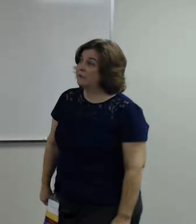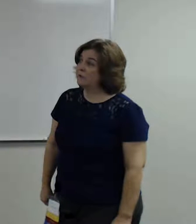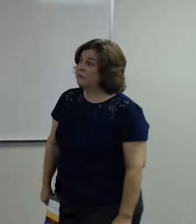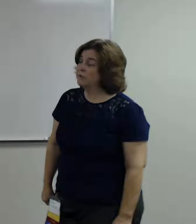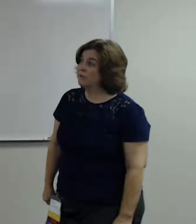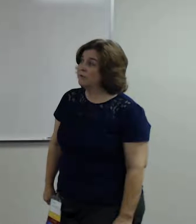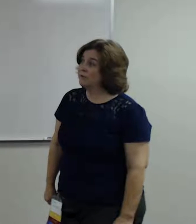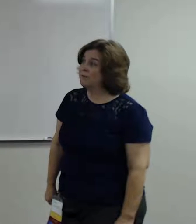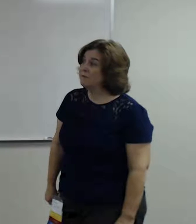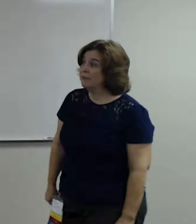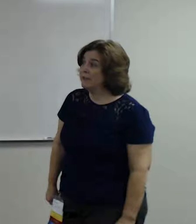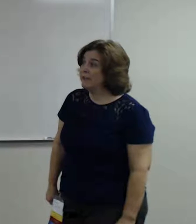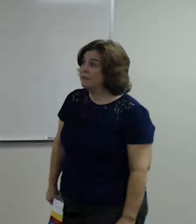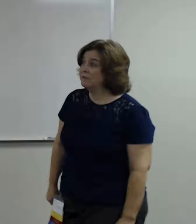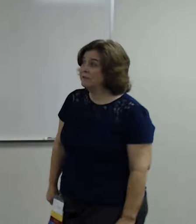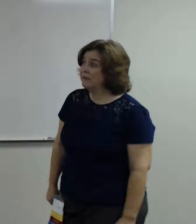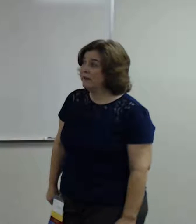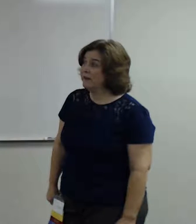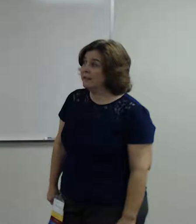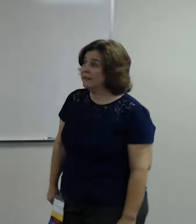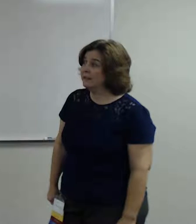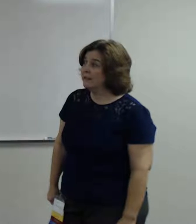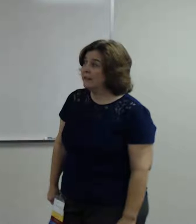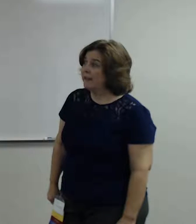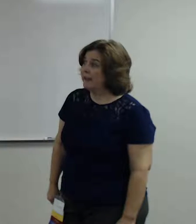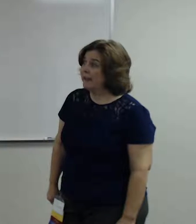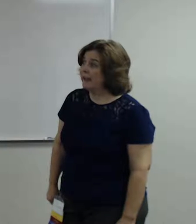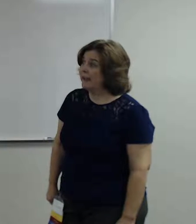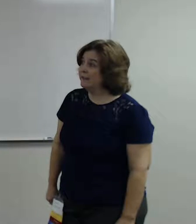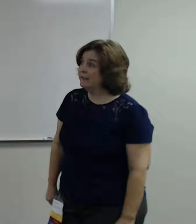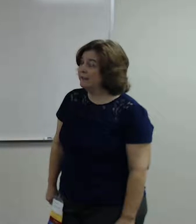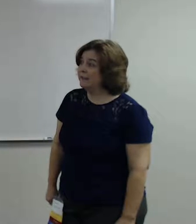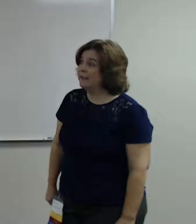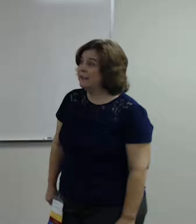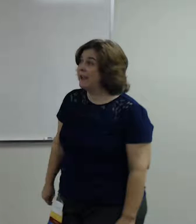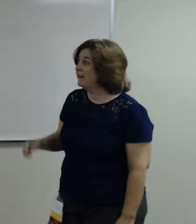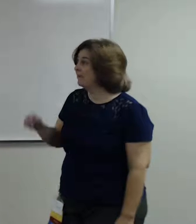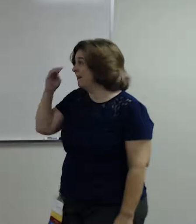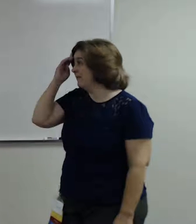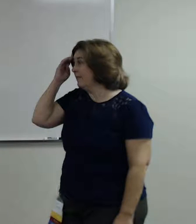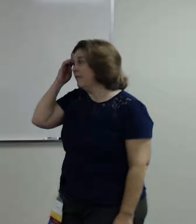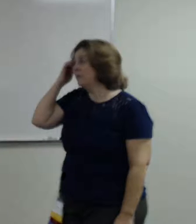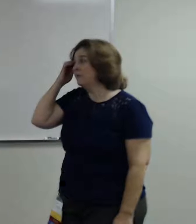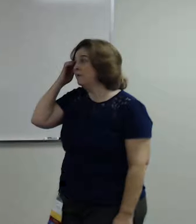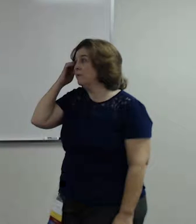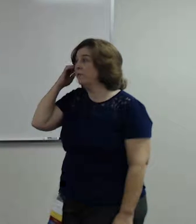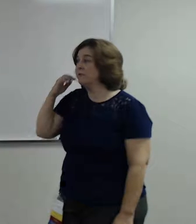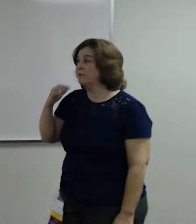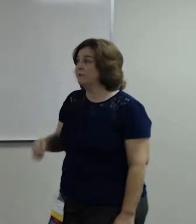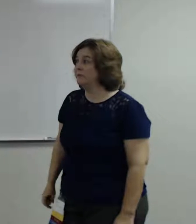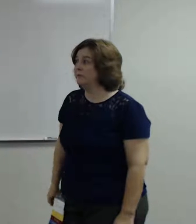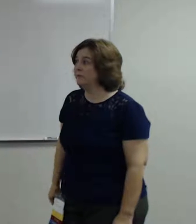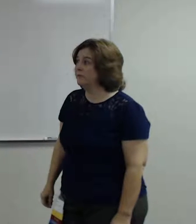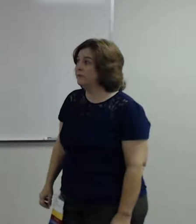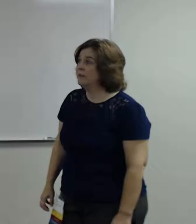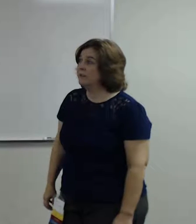church interpreters with 30 years experience. And they have nothing to do with professional interpreters, which